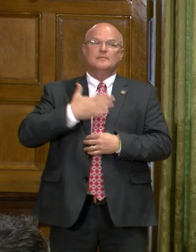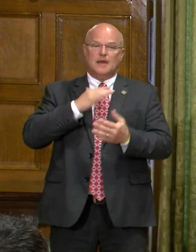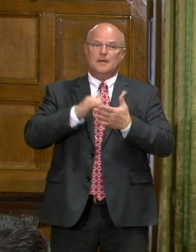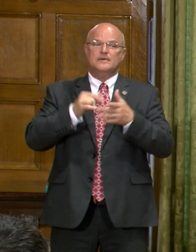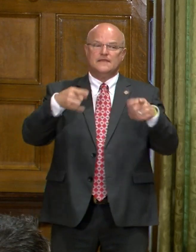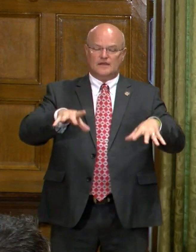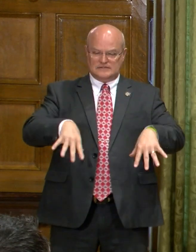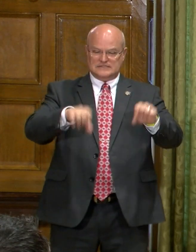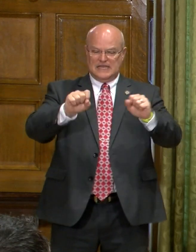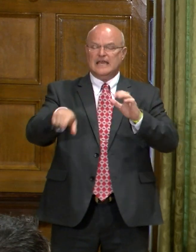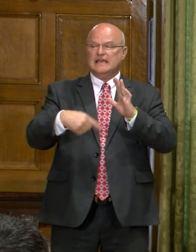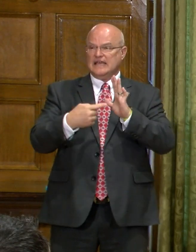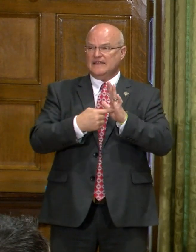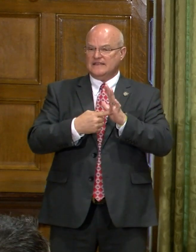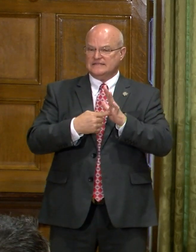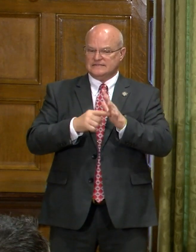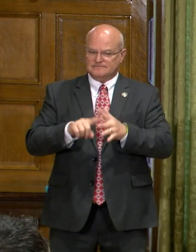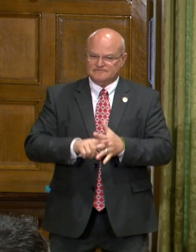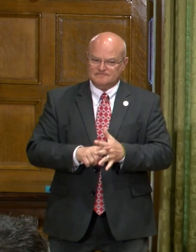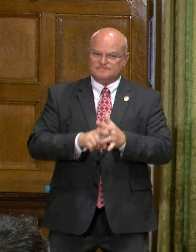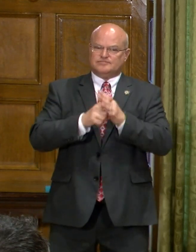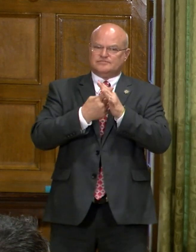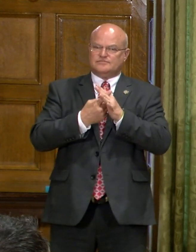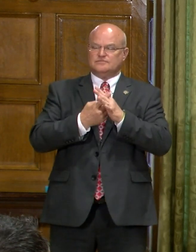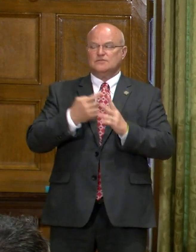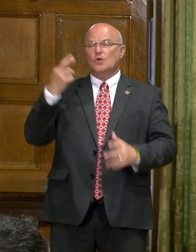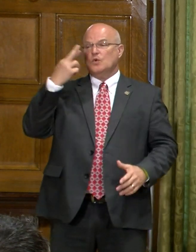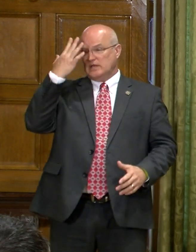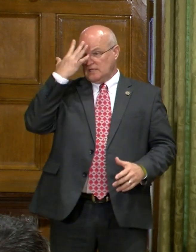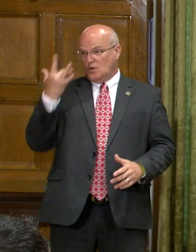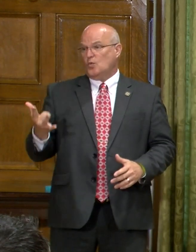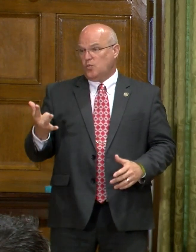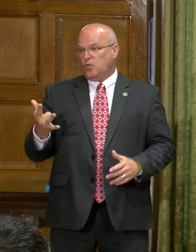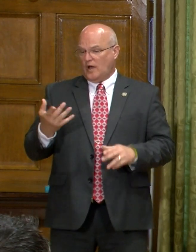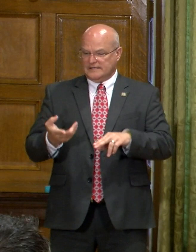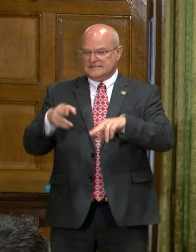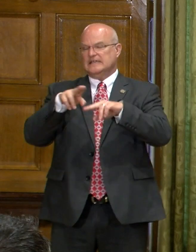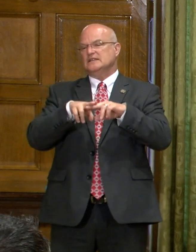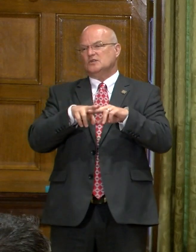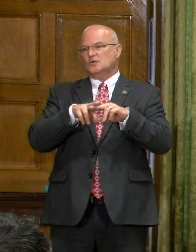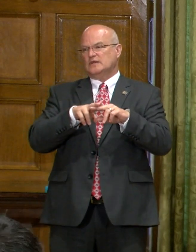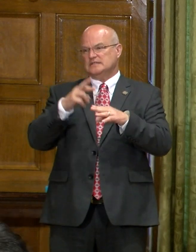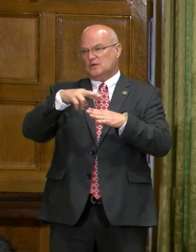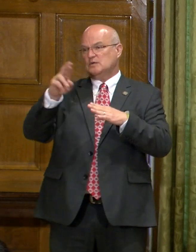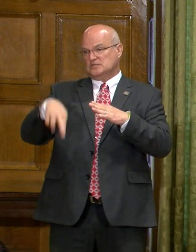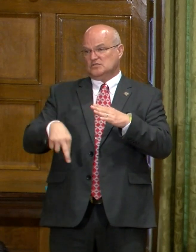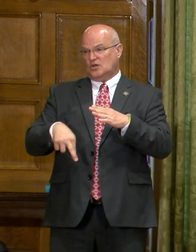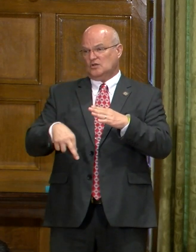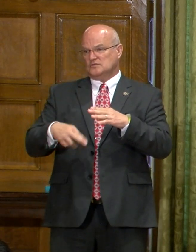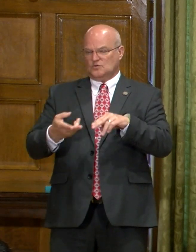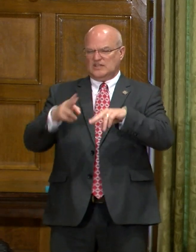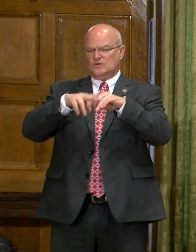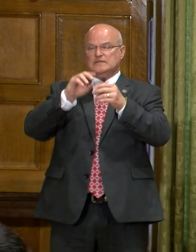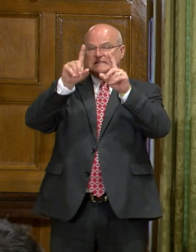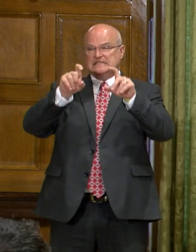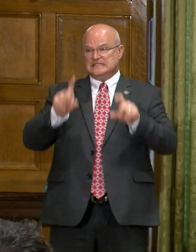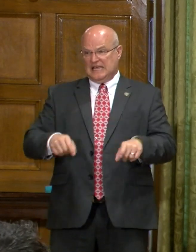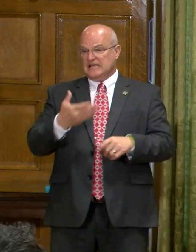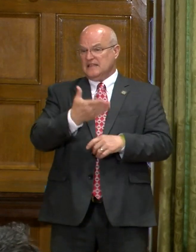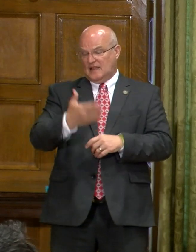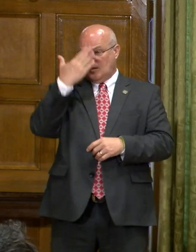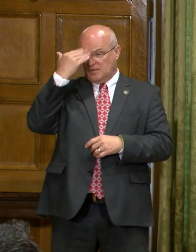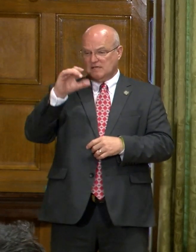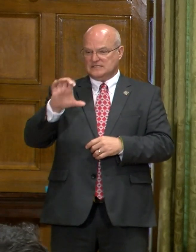that they are taking this initiative, but that's the reason for that increase in results or increase in tests, is